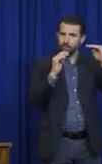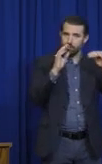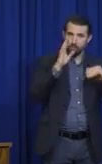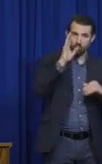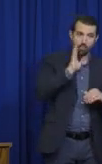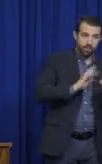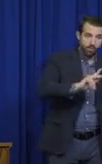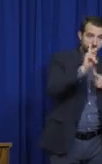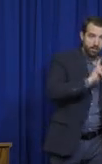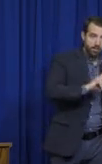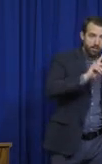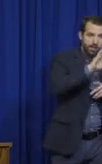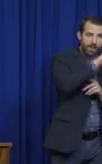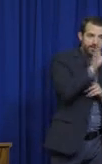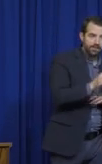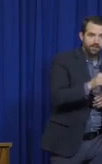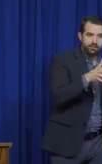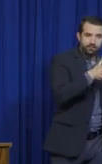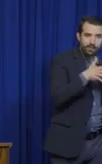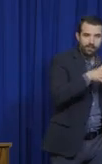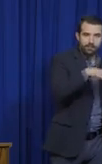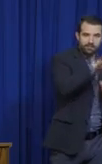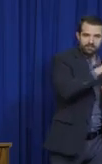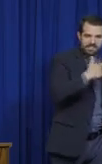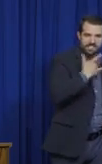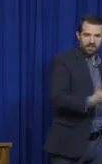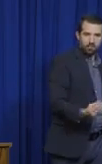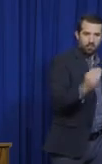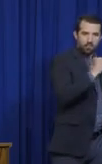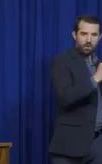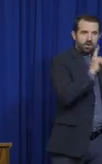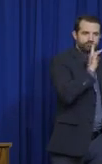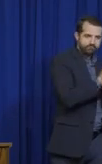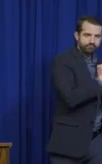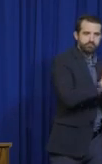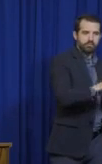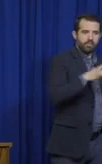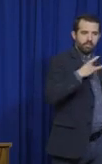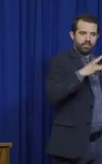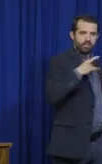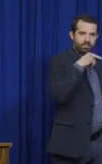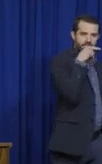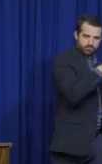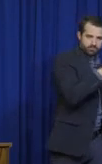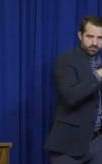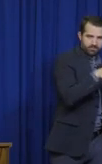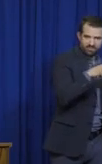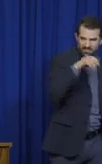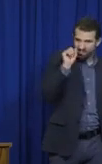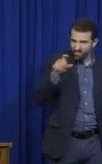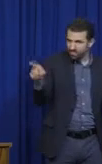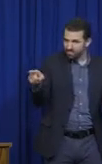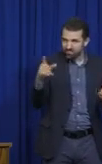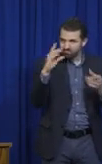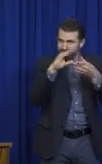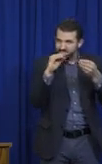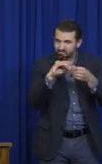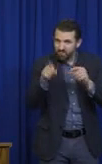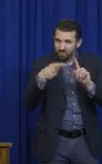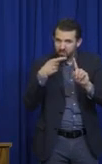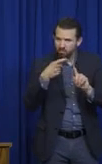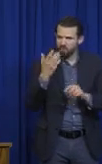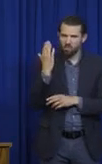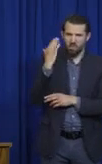likely to have a confirmed case of the virus. I was wondering if you could speak at all about why that might